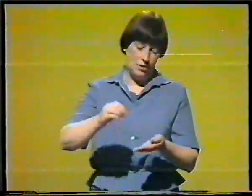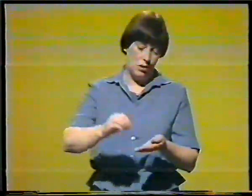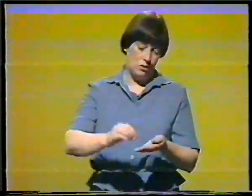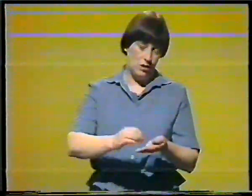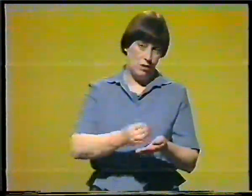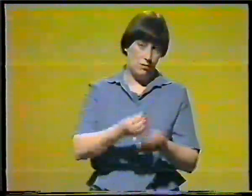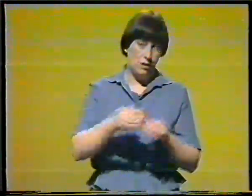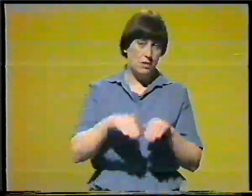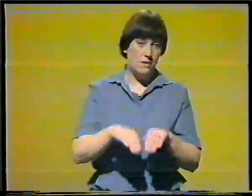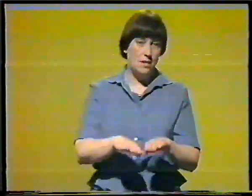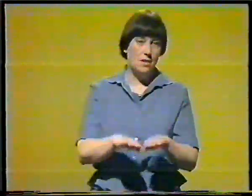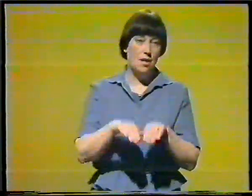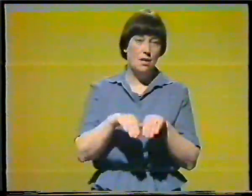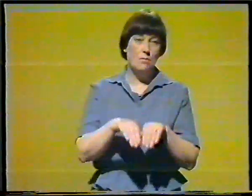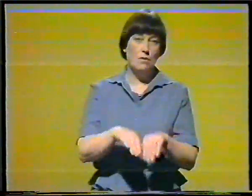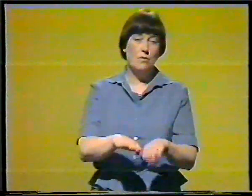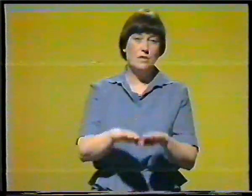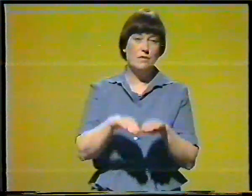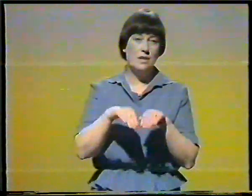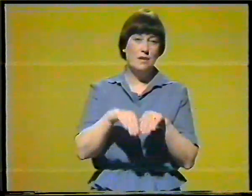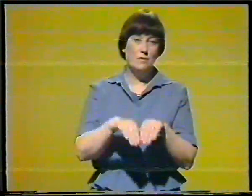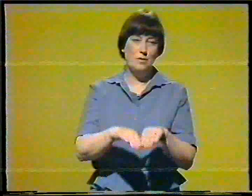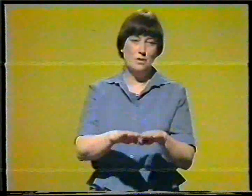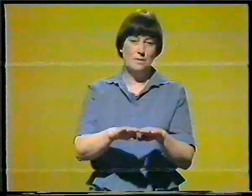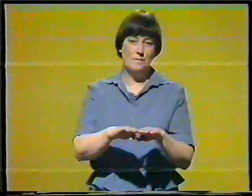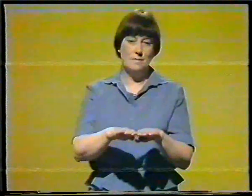show sewing first, and then the movement of the foot.